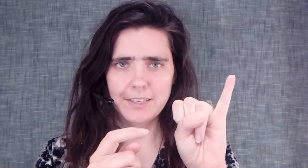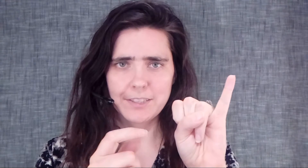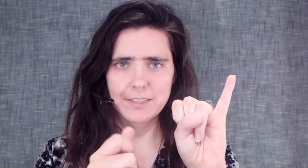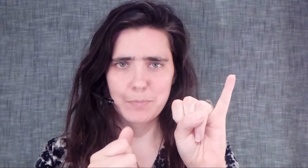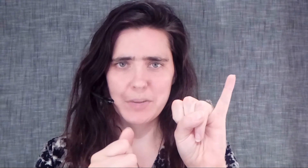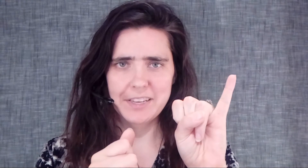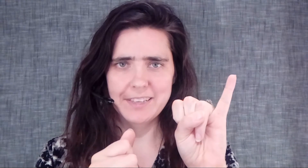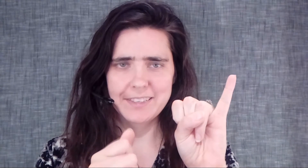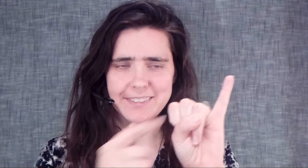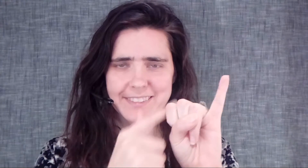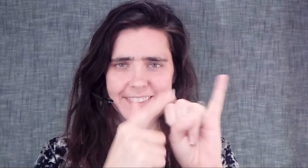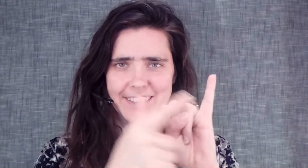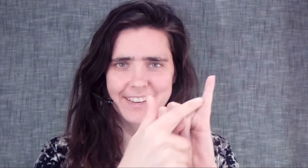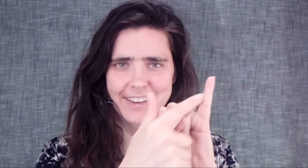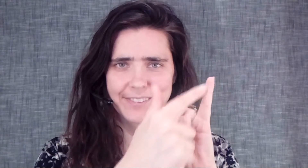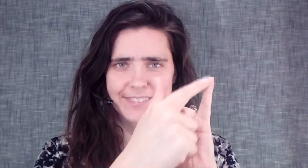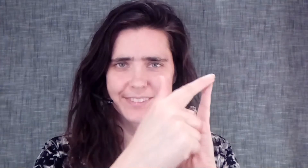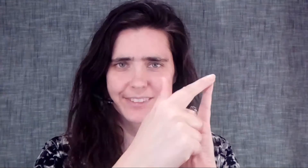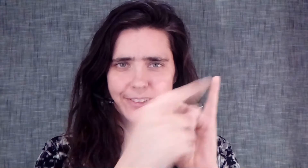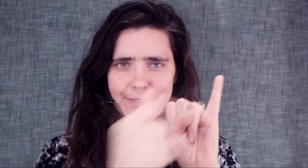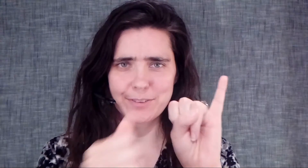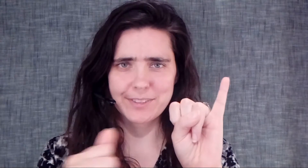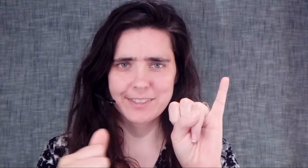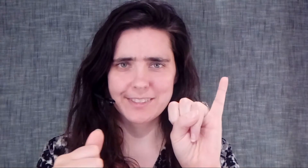just the pinky sticking out over on the side.